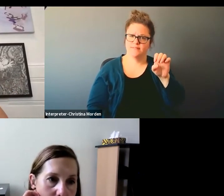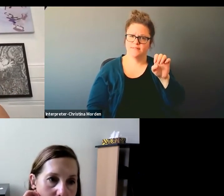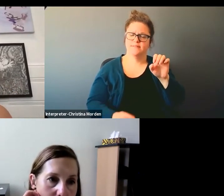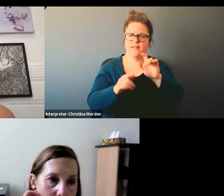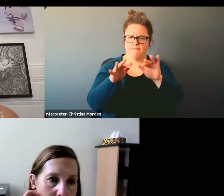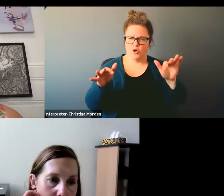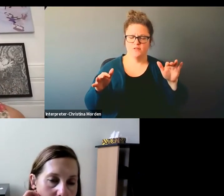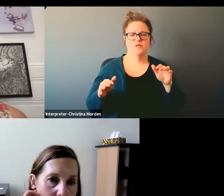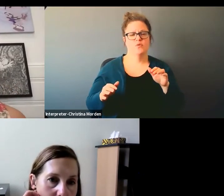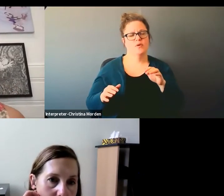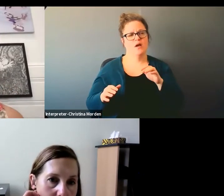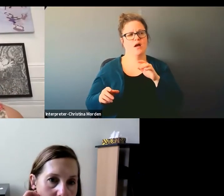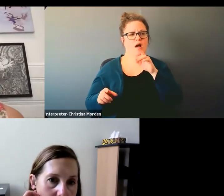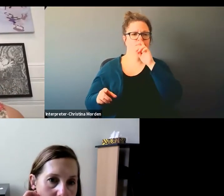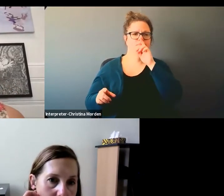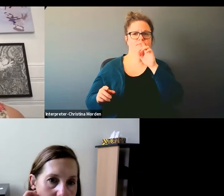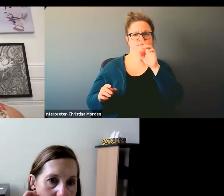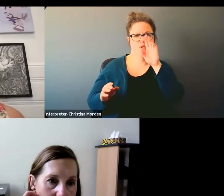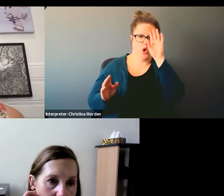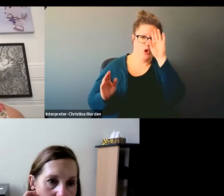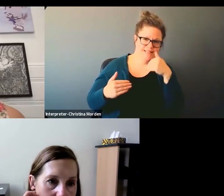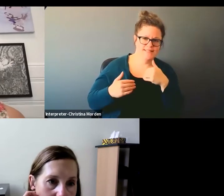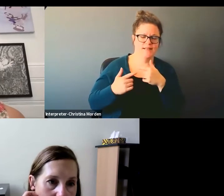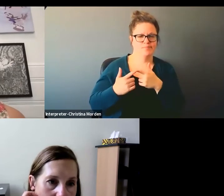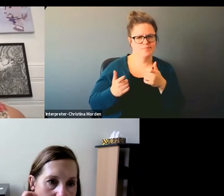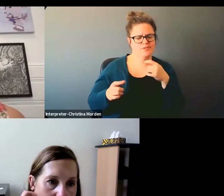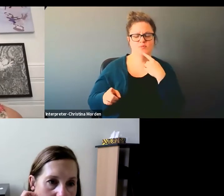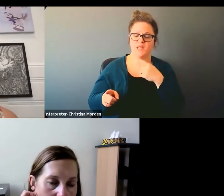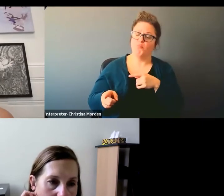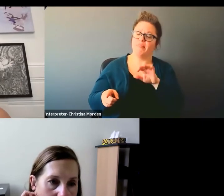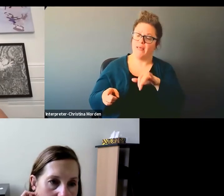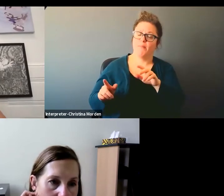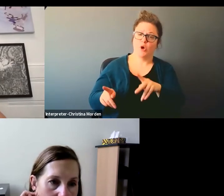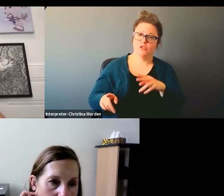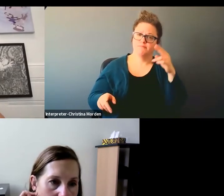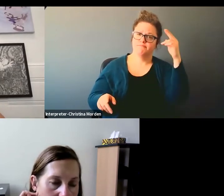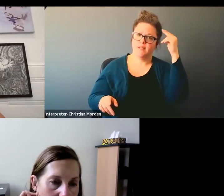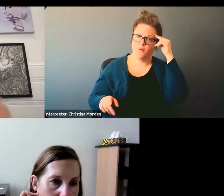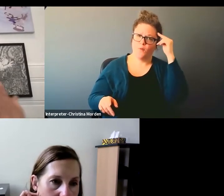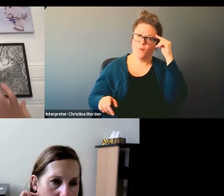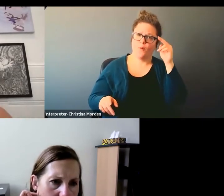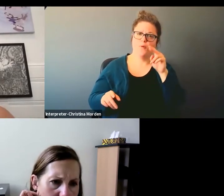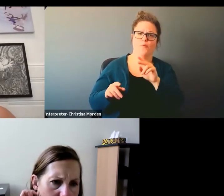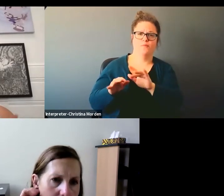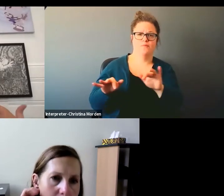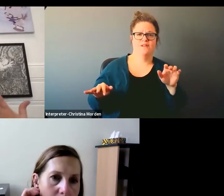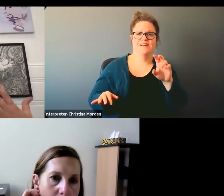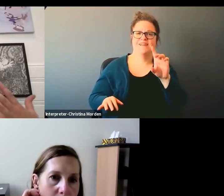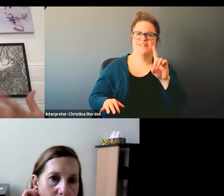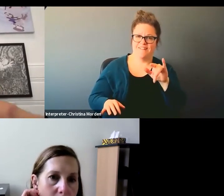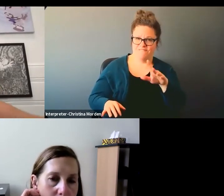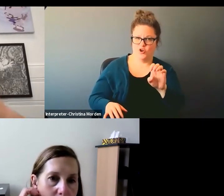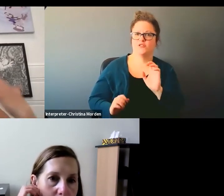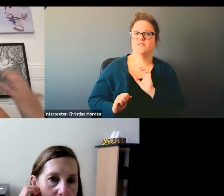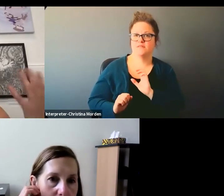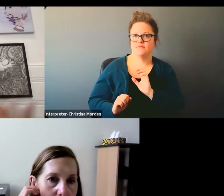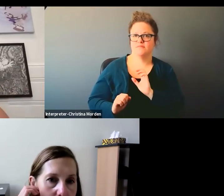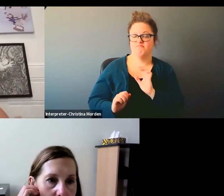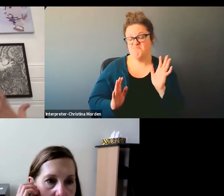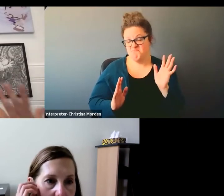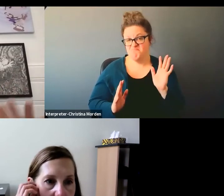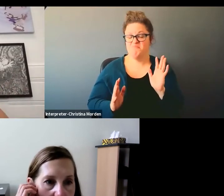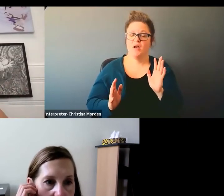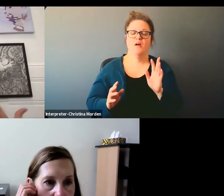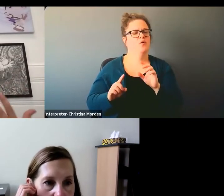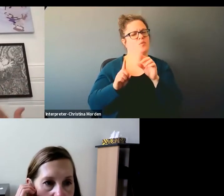But it's really depends on the individual, and also language is so changing all the time. So it's